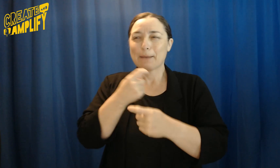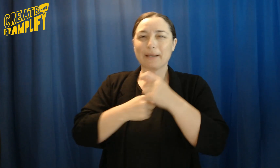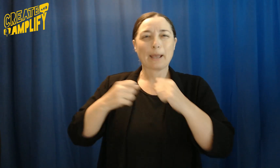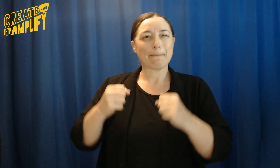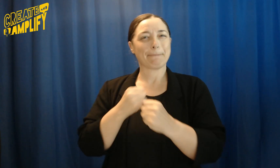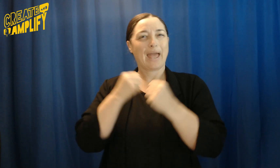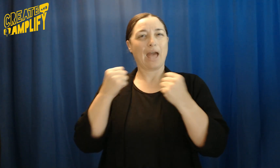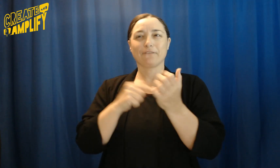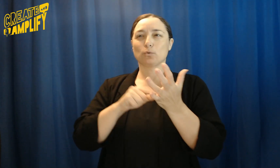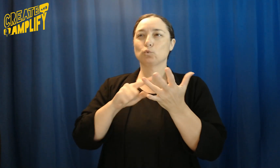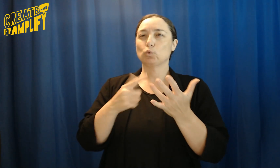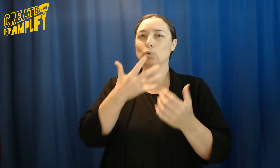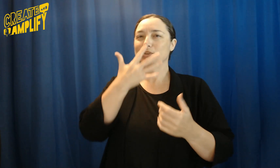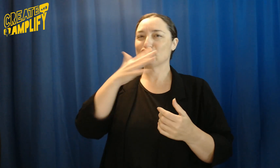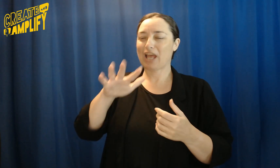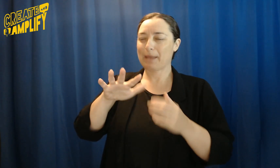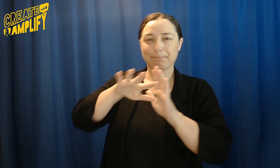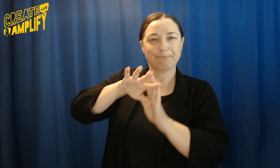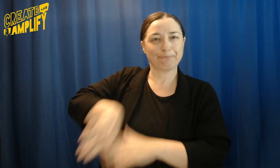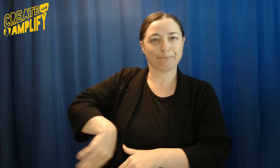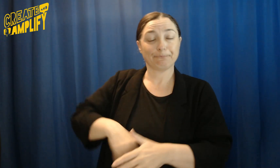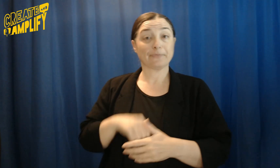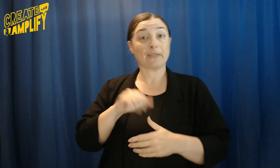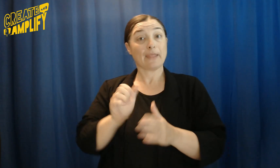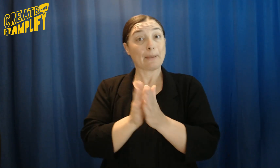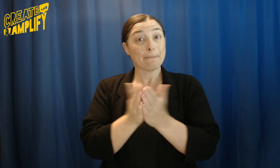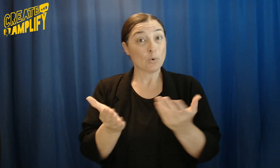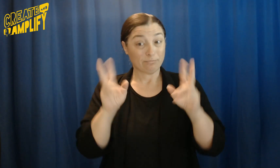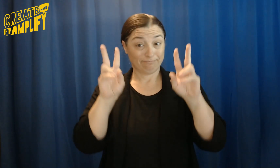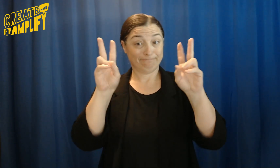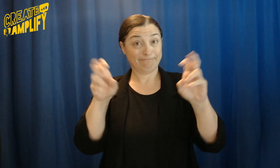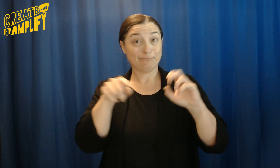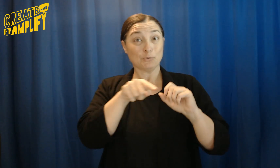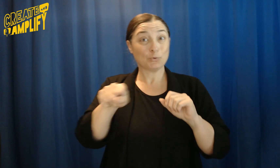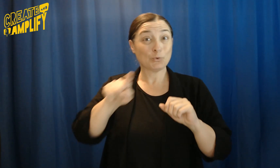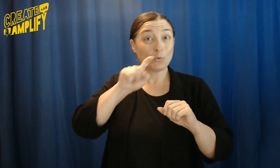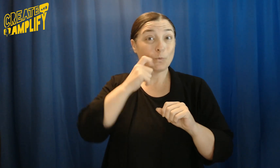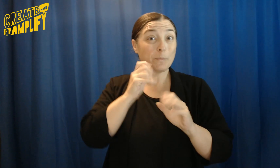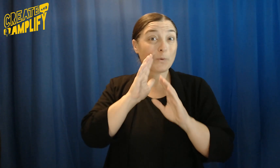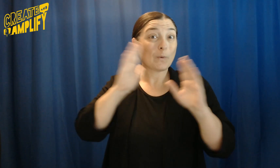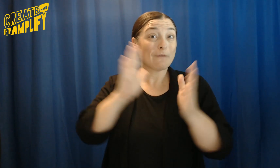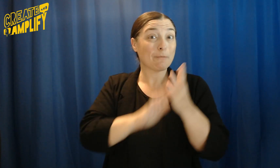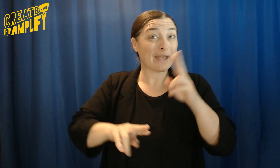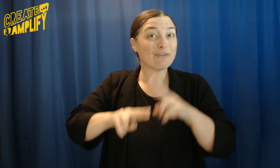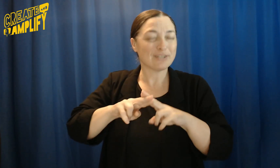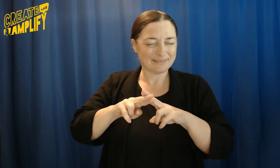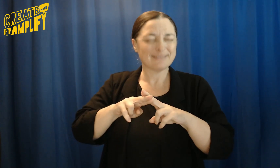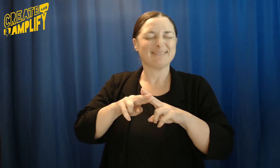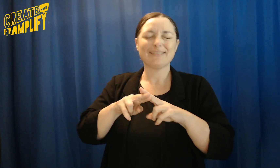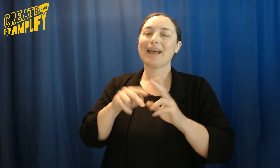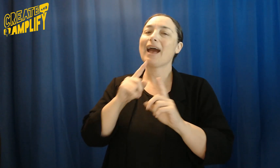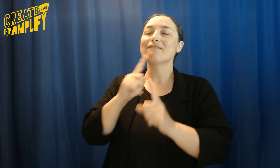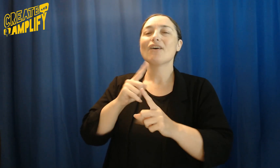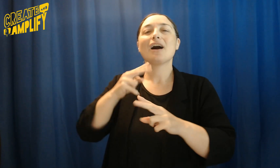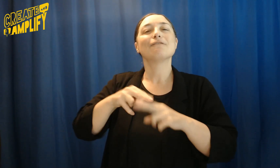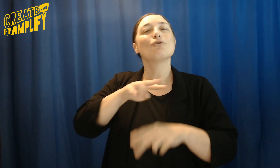shame. Their debut book, You'll Be a Wonderful Parent, Advice and Encouragement for Rainbow Families of All Kinds, was released in